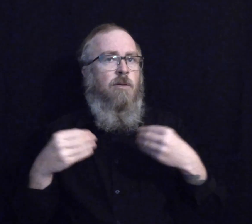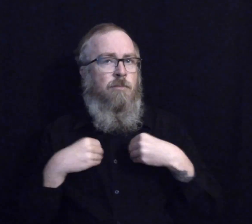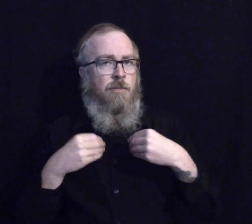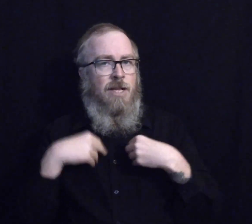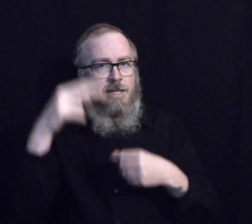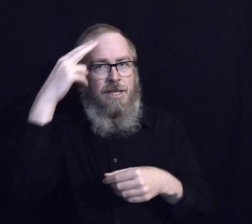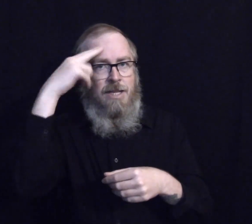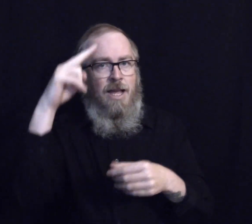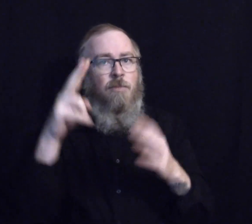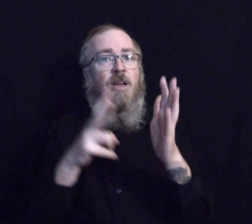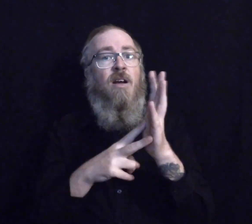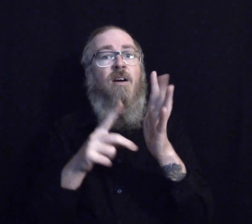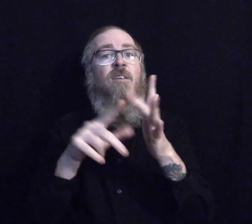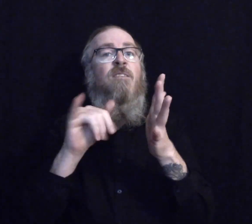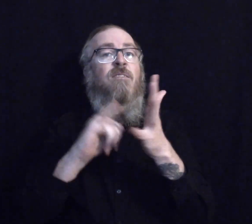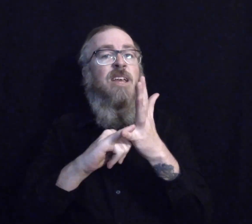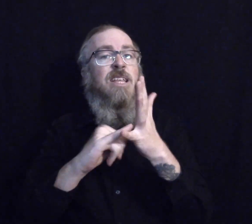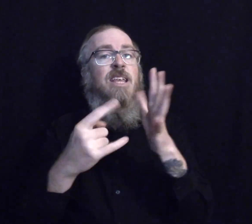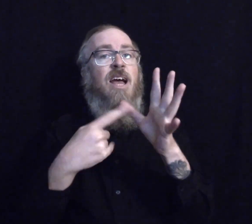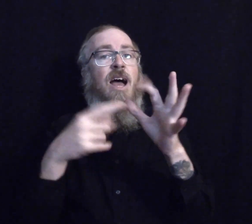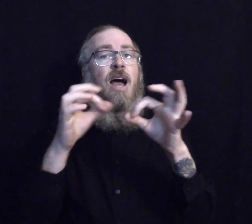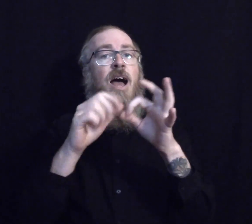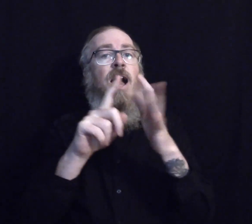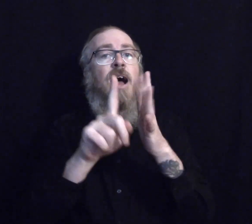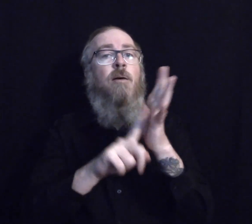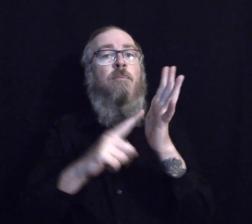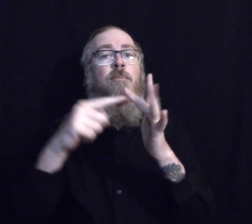are available from a business named Visability.